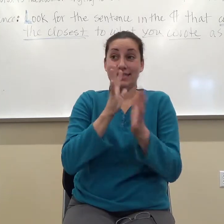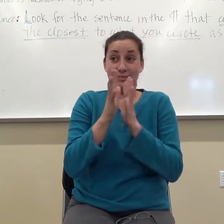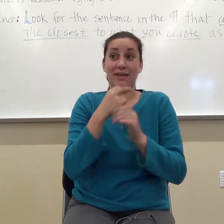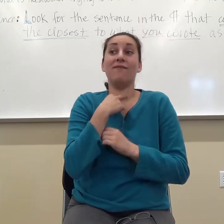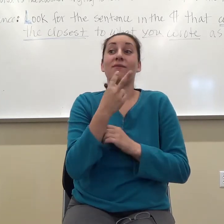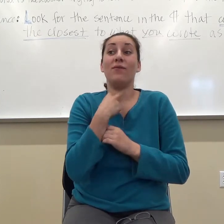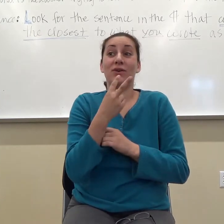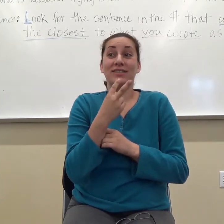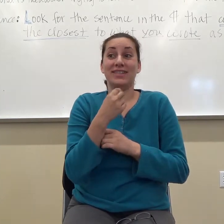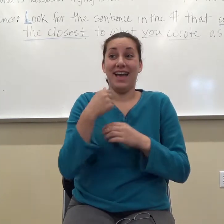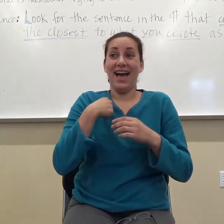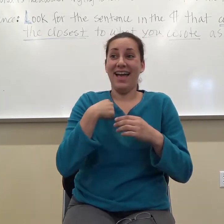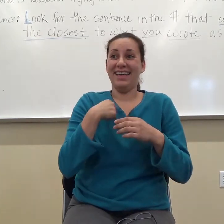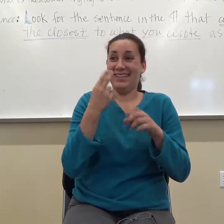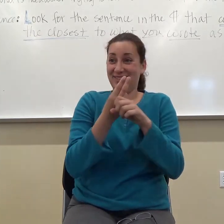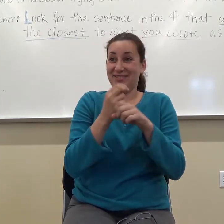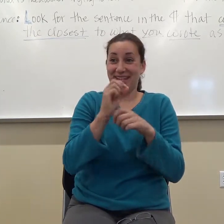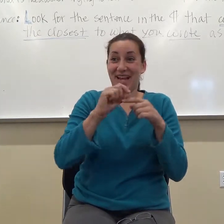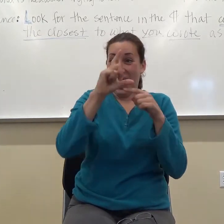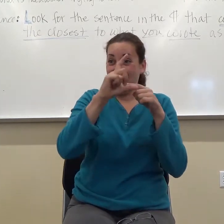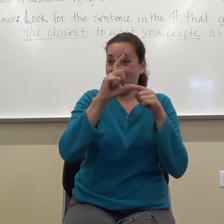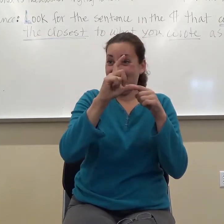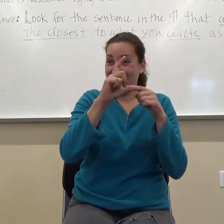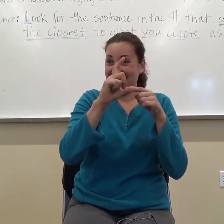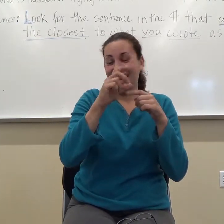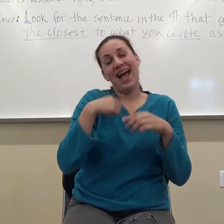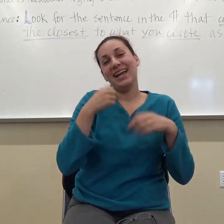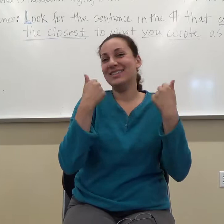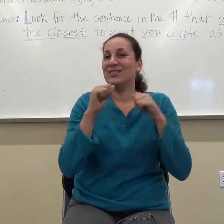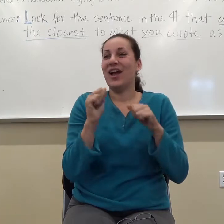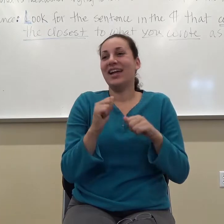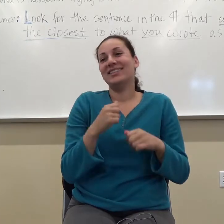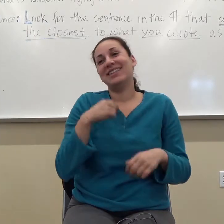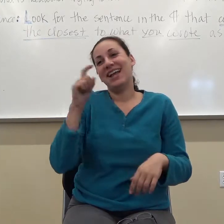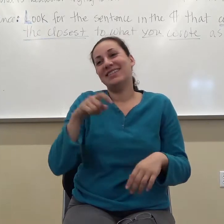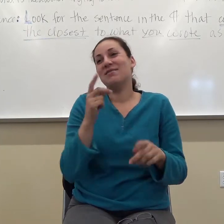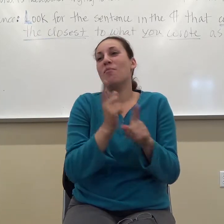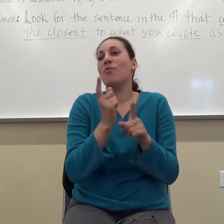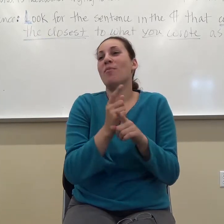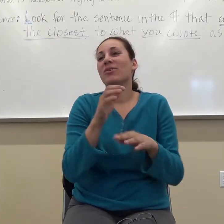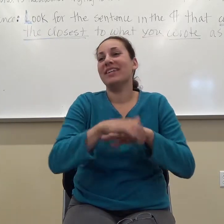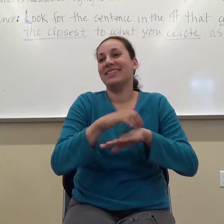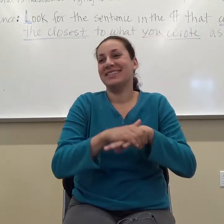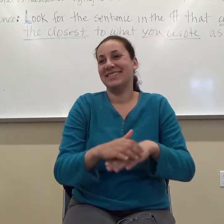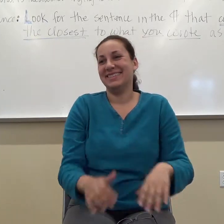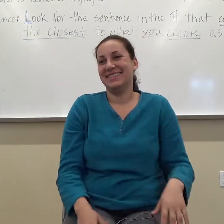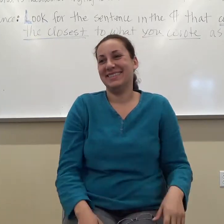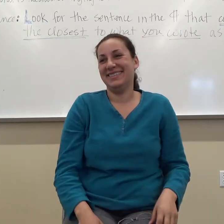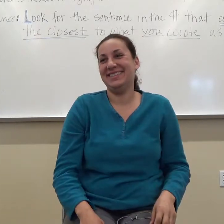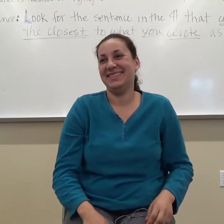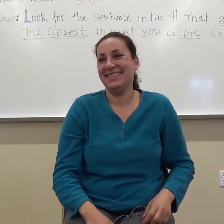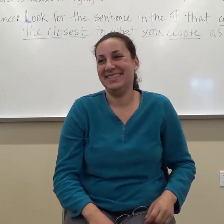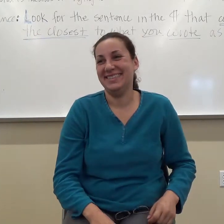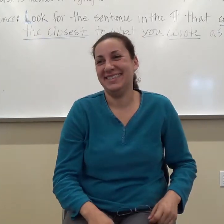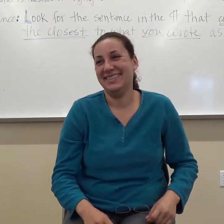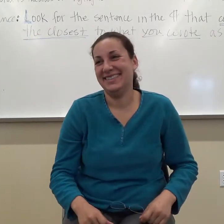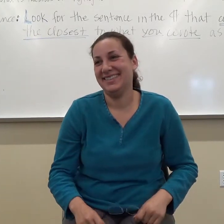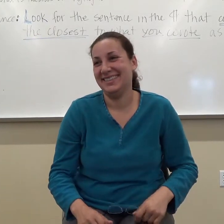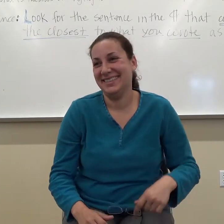Sam and Michelle. I know they have both had, they've been in my classes before, and they both have a history of health issues, so they may